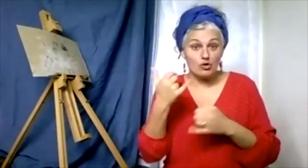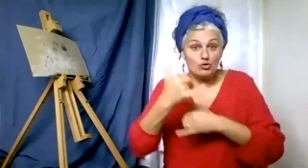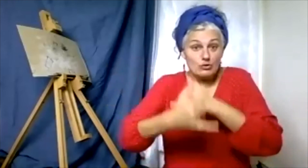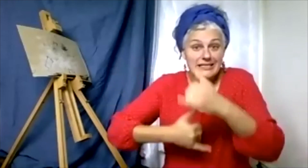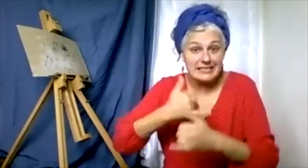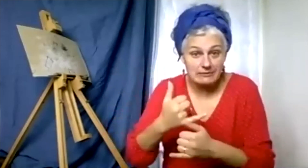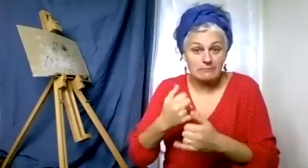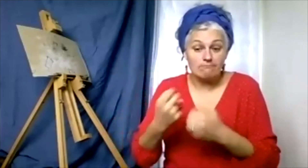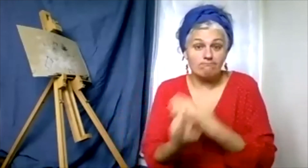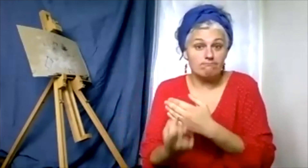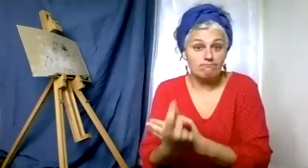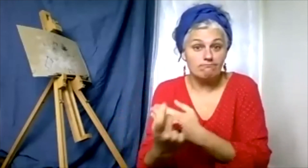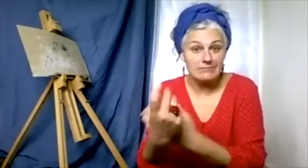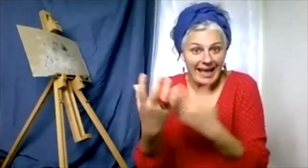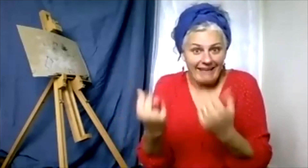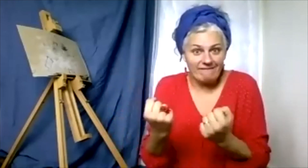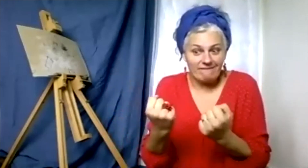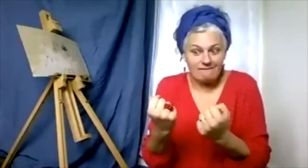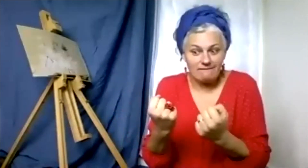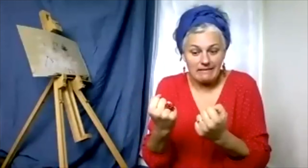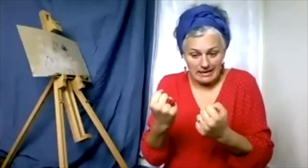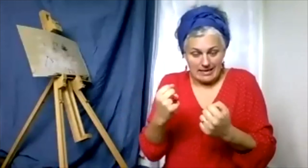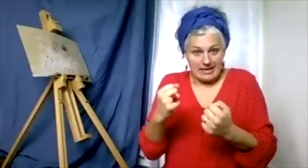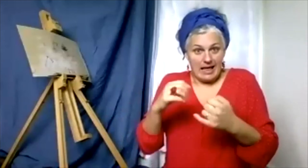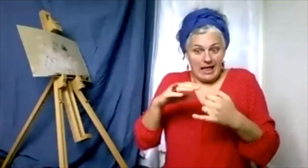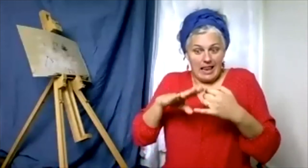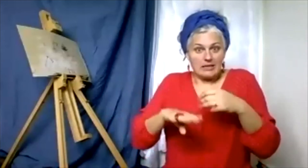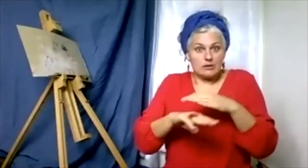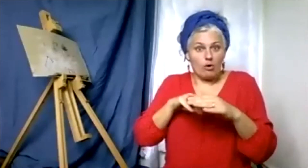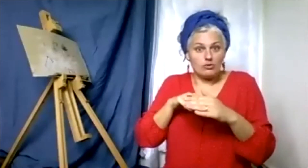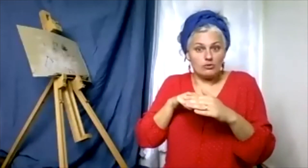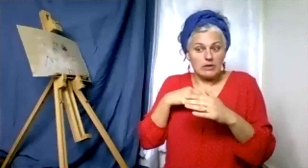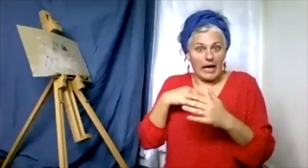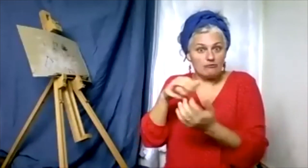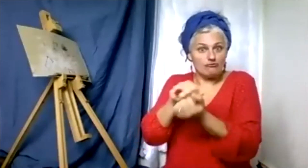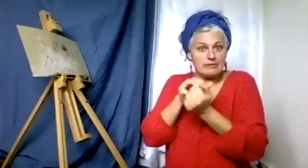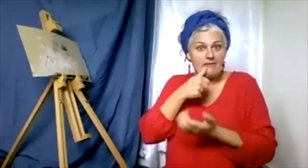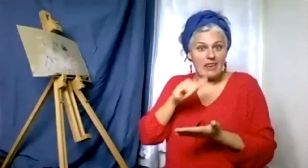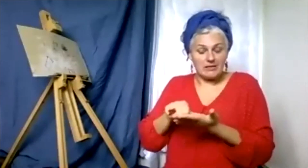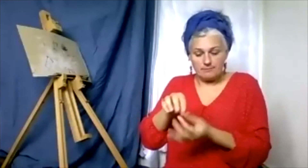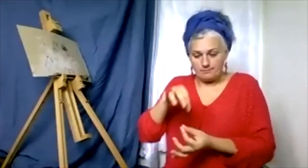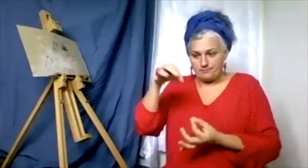It's the festival that only takes place every 2 years. And last month, I received a